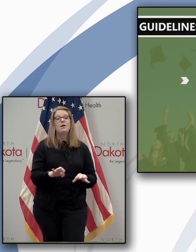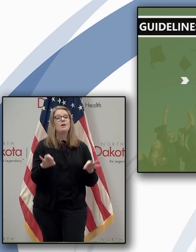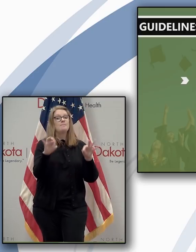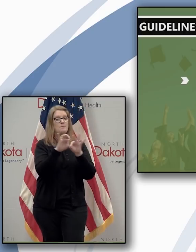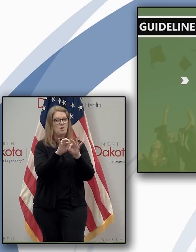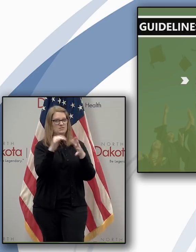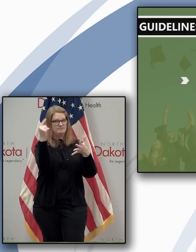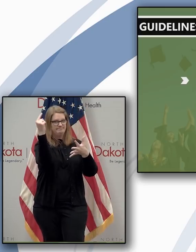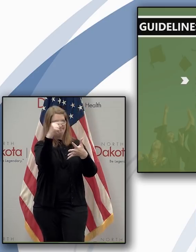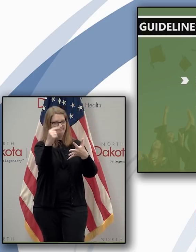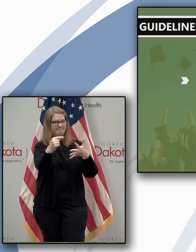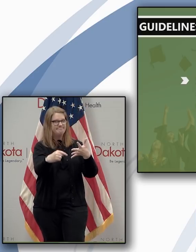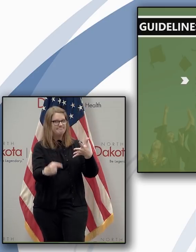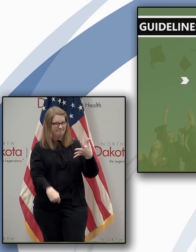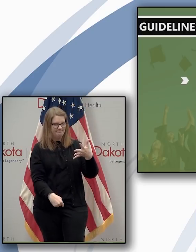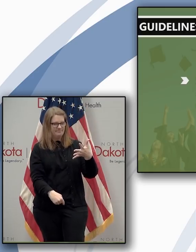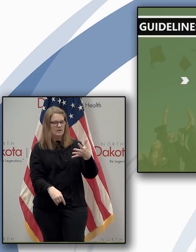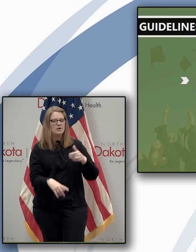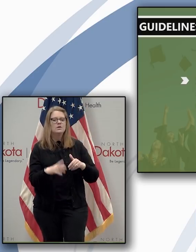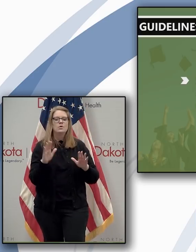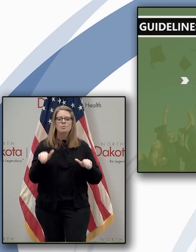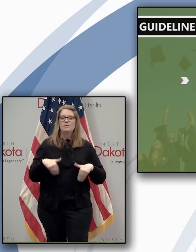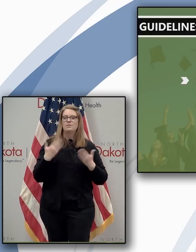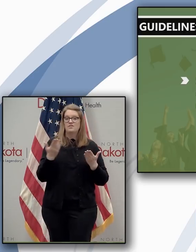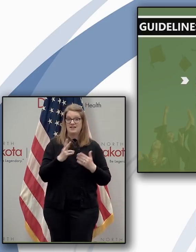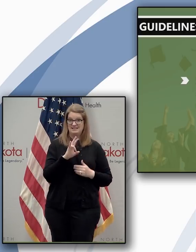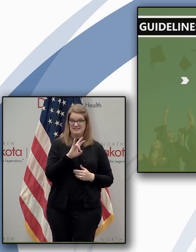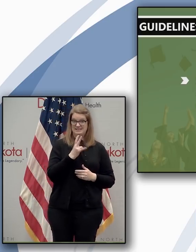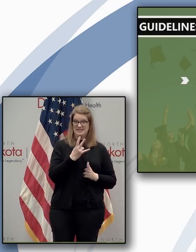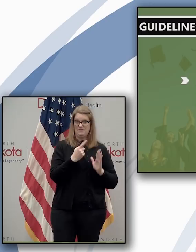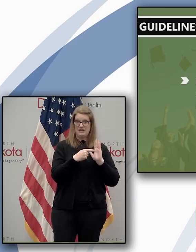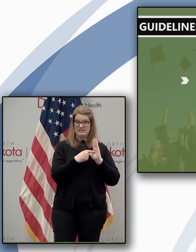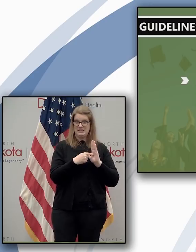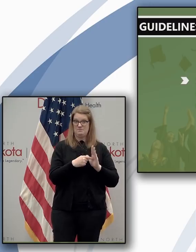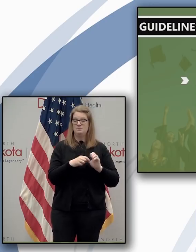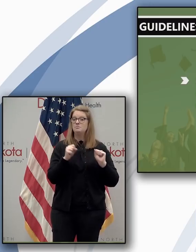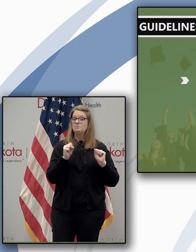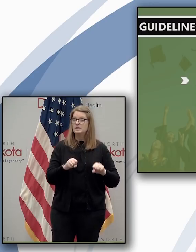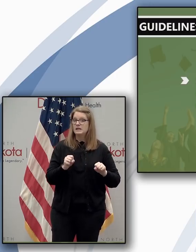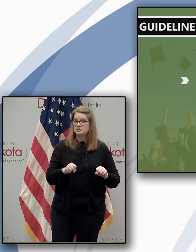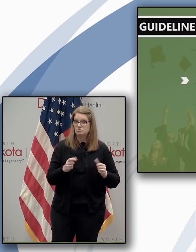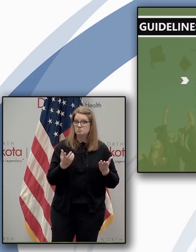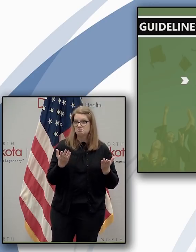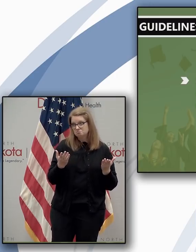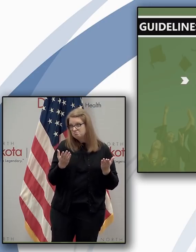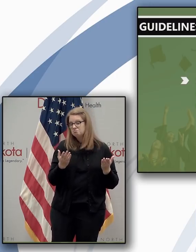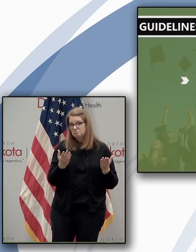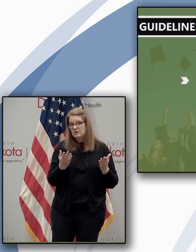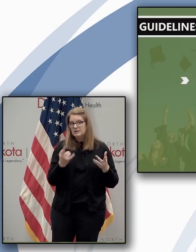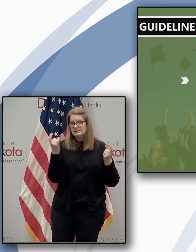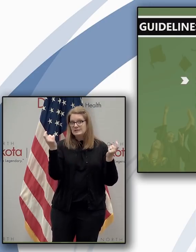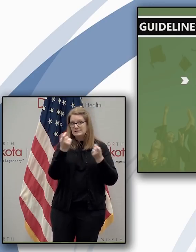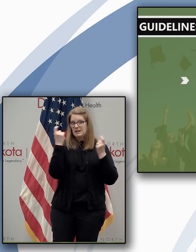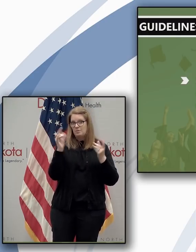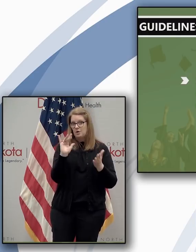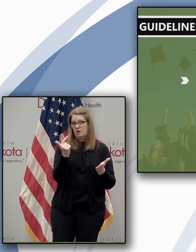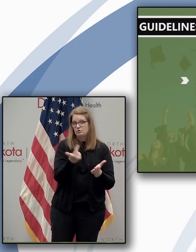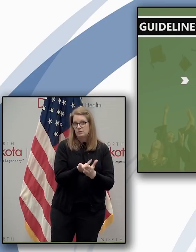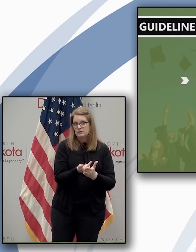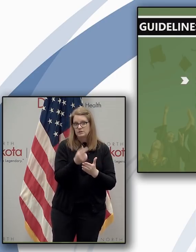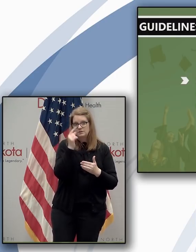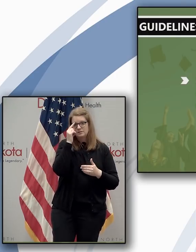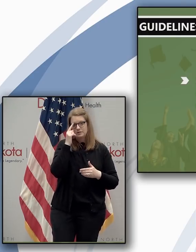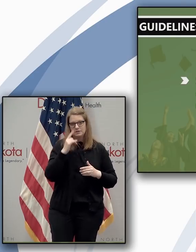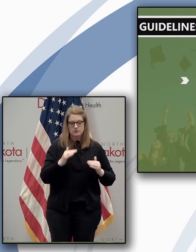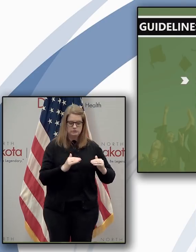factors. We provided 7 examples of potential ways to celebrate graduation, from